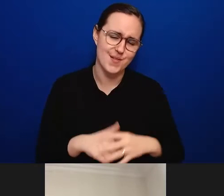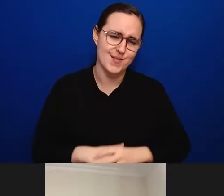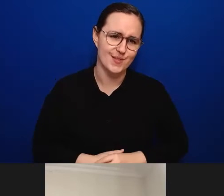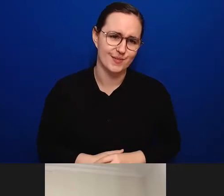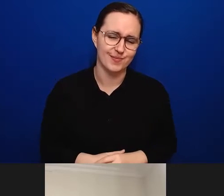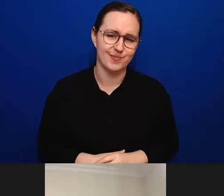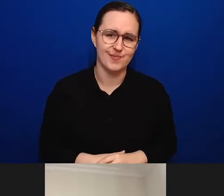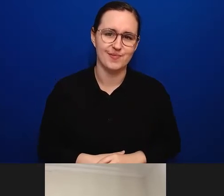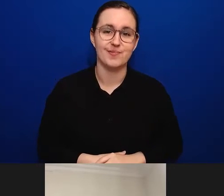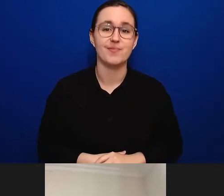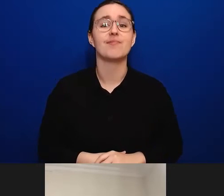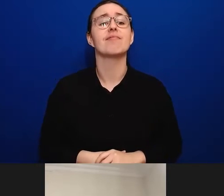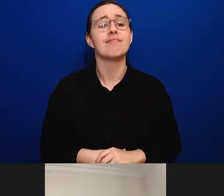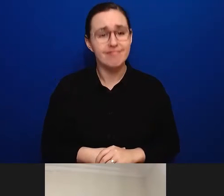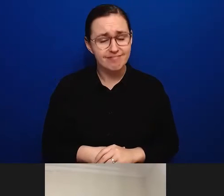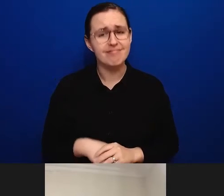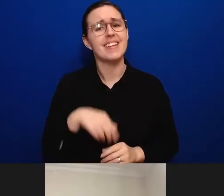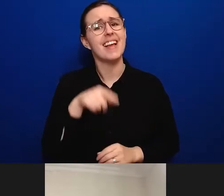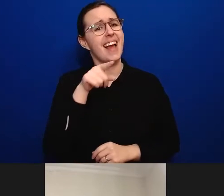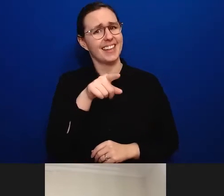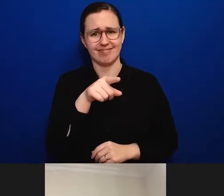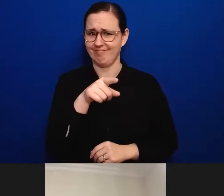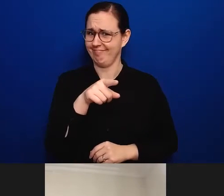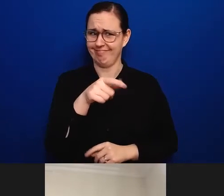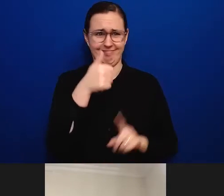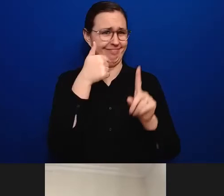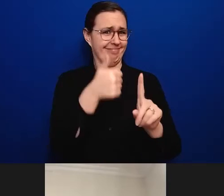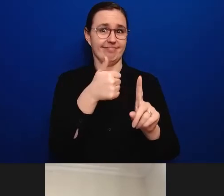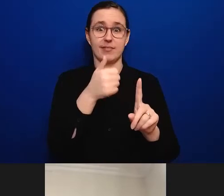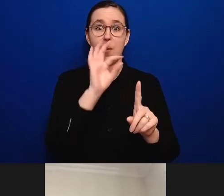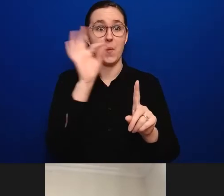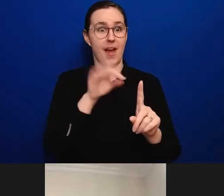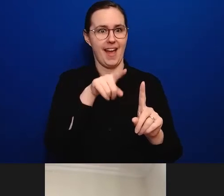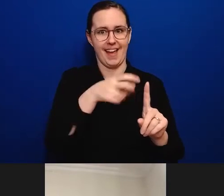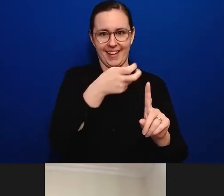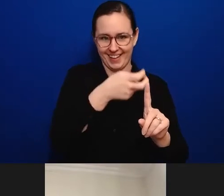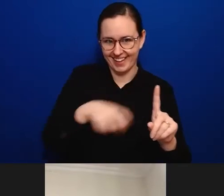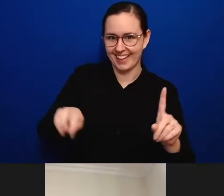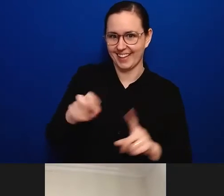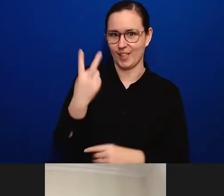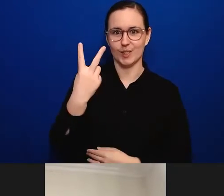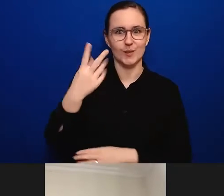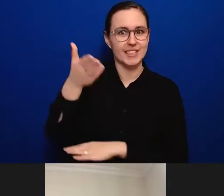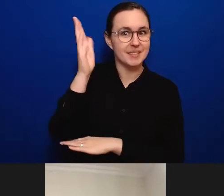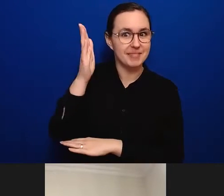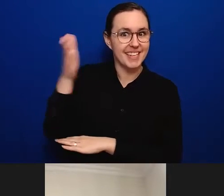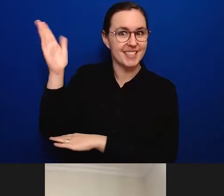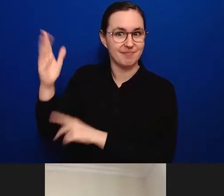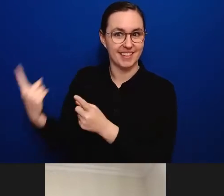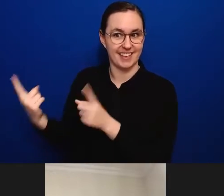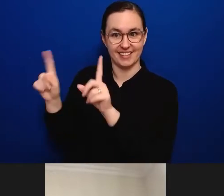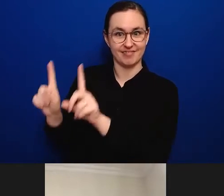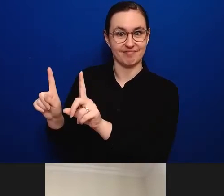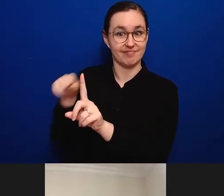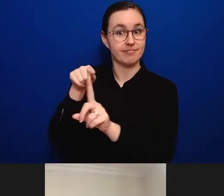with the two next speakers, which are both part of the IDA Youth Committee.